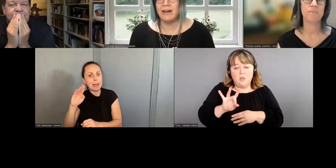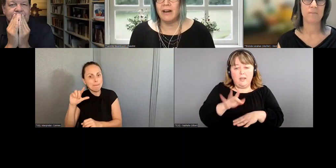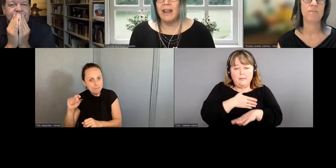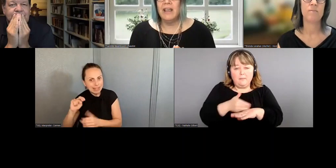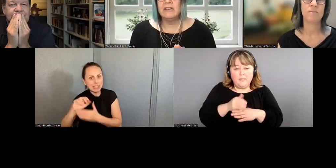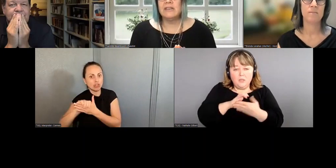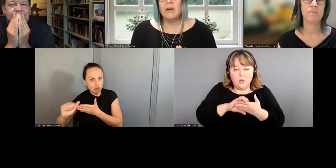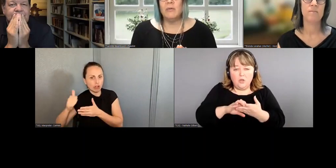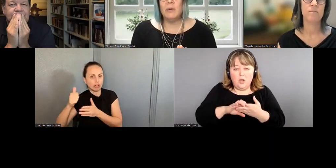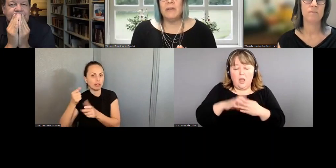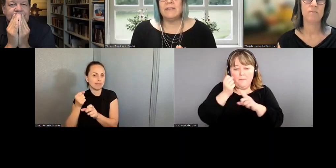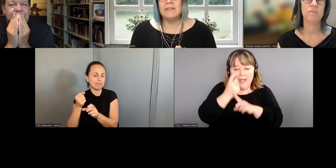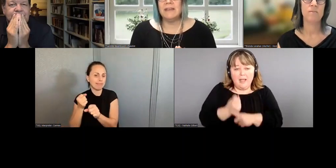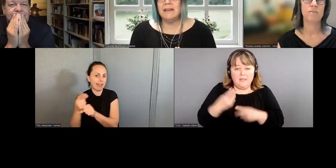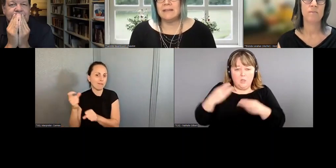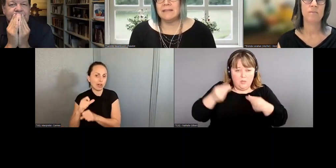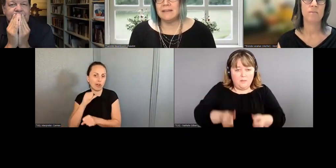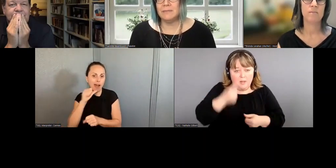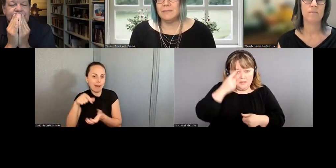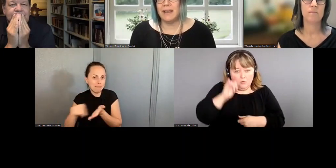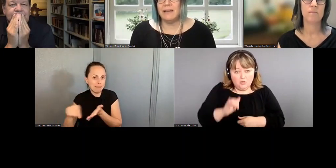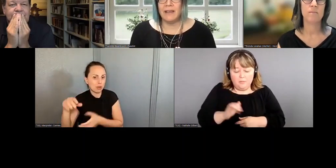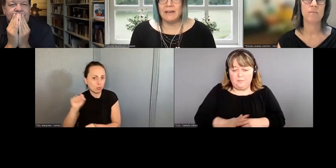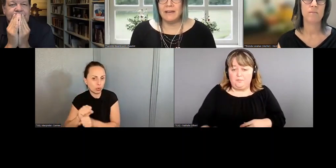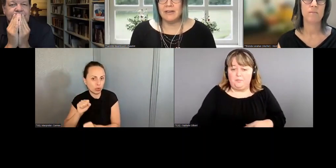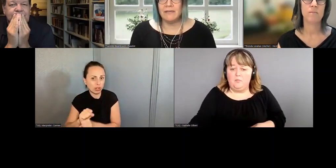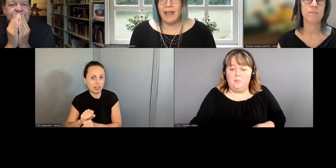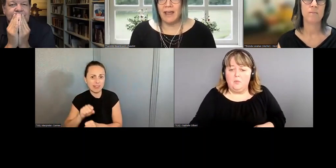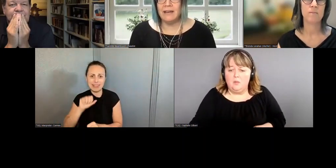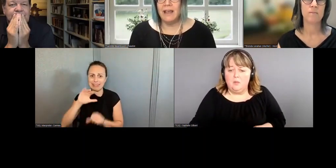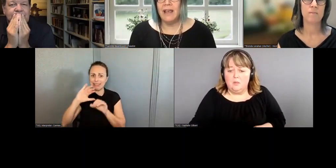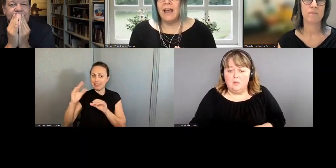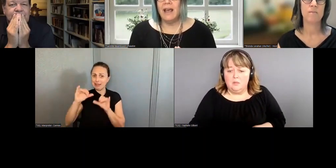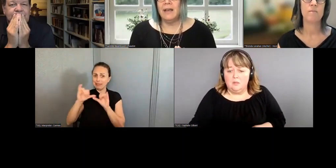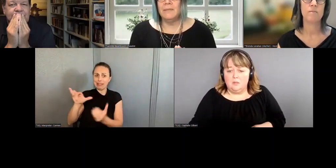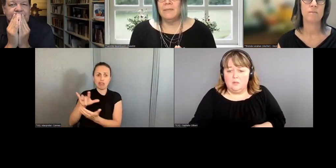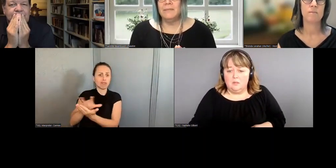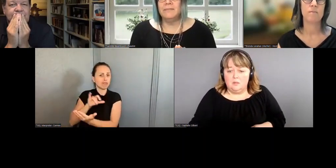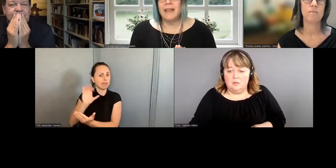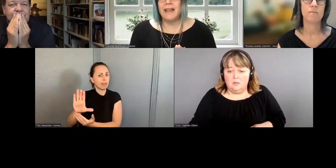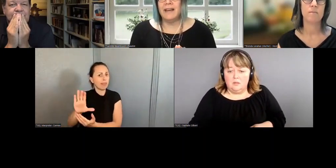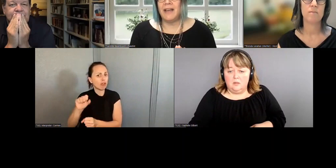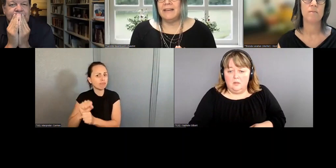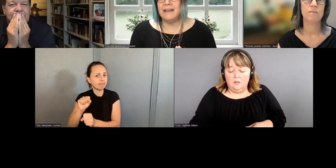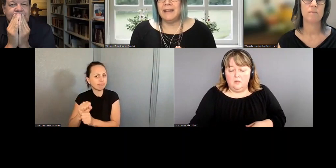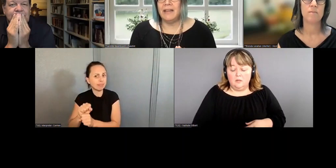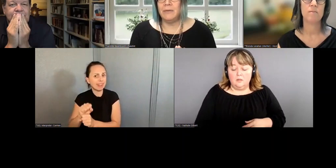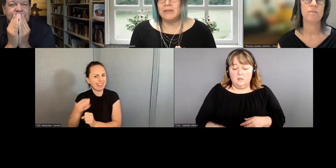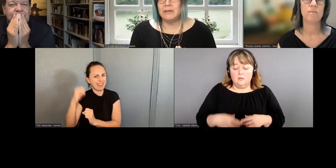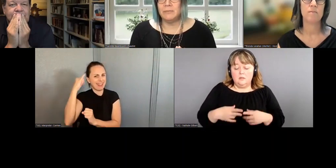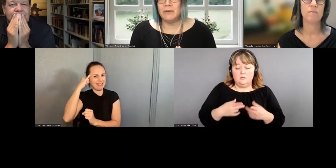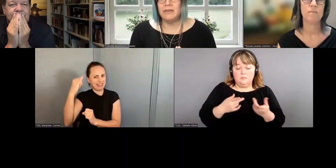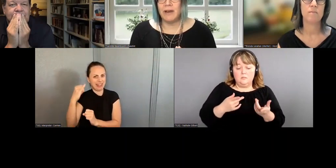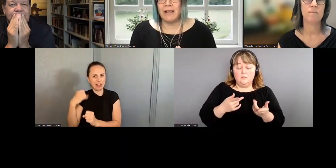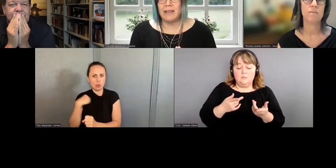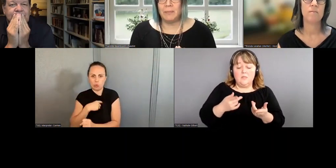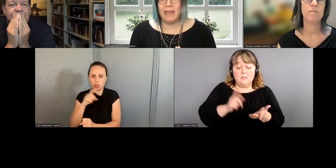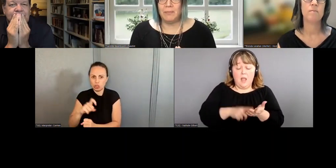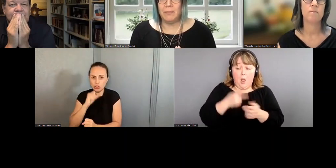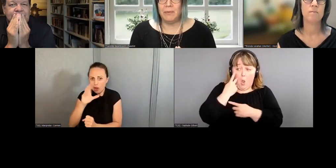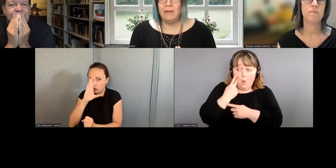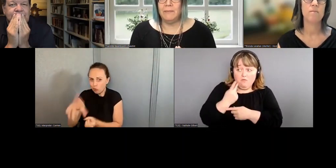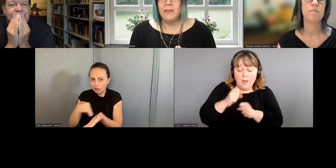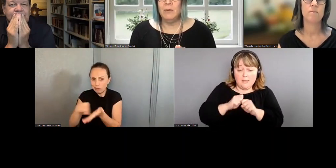year. So what we've seen is the system take advantage of that kind of idea that we shouldn't be directly